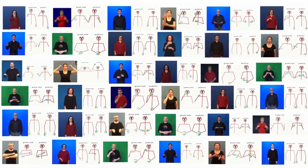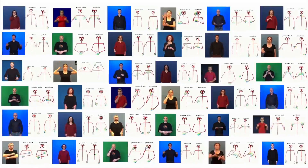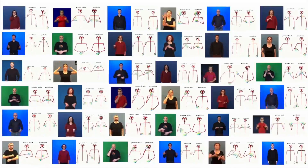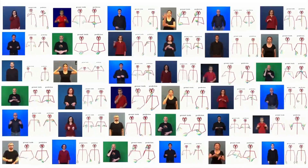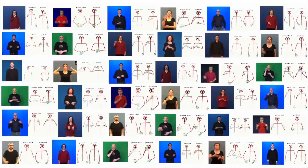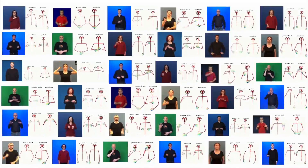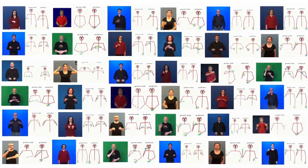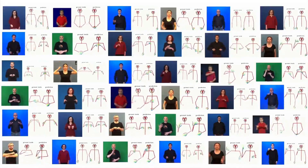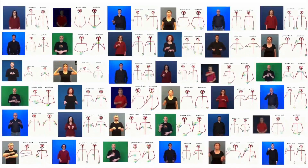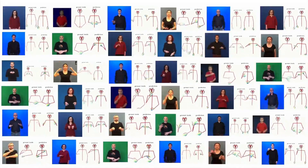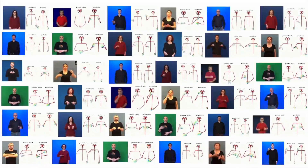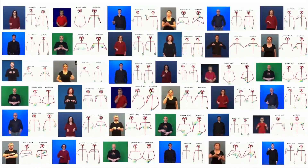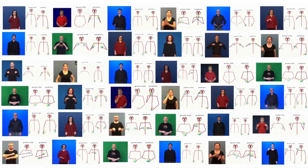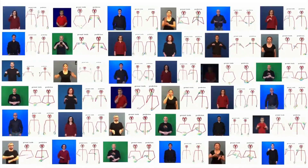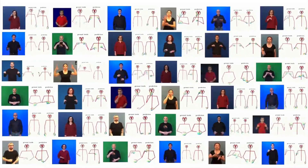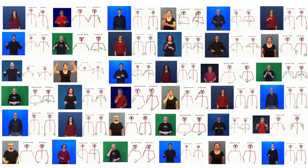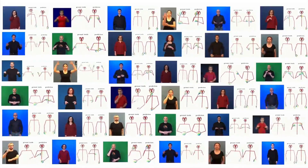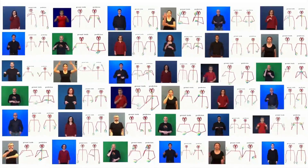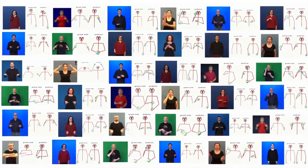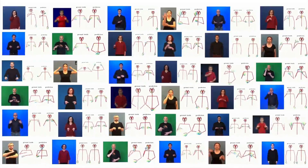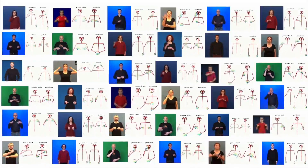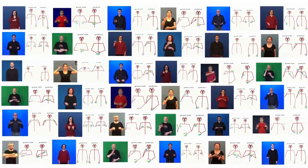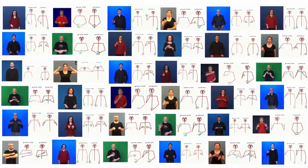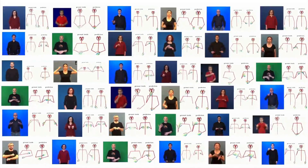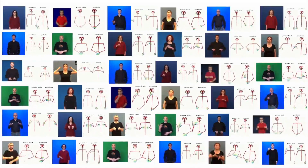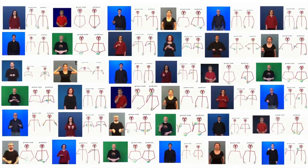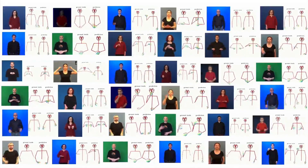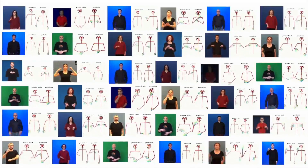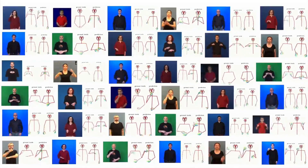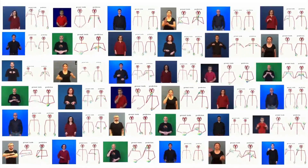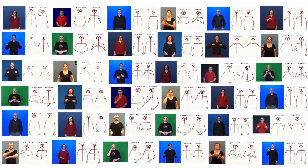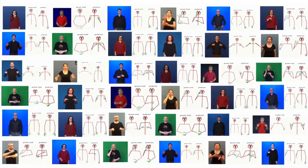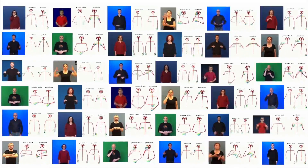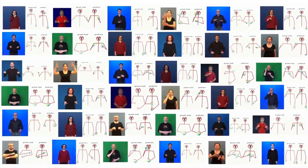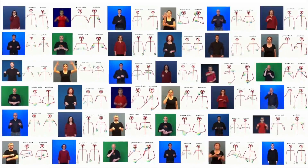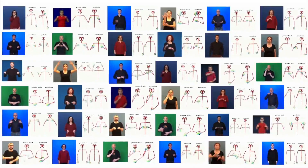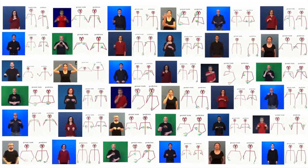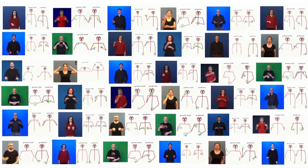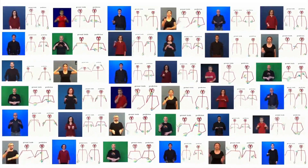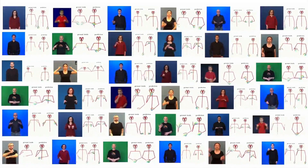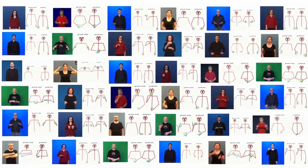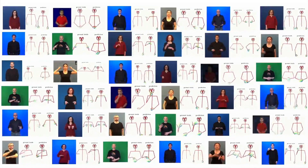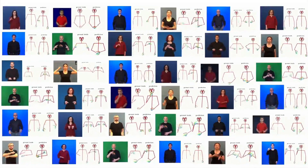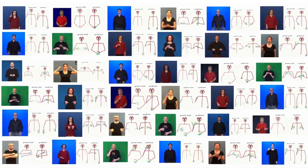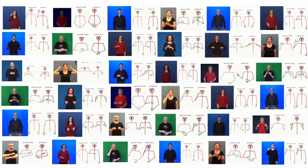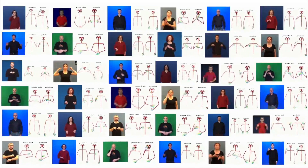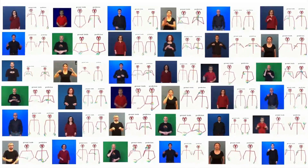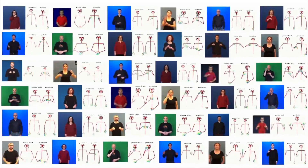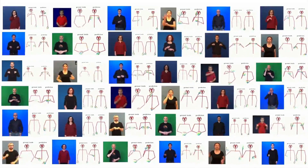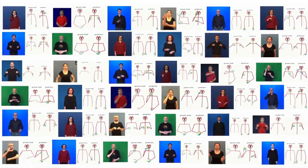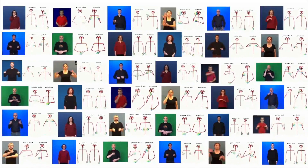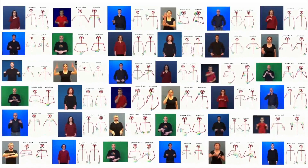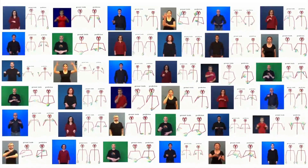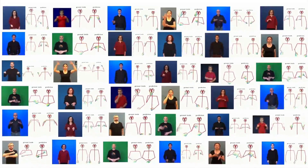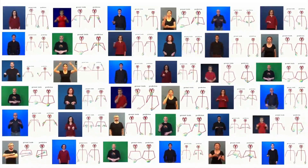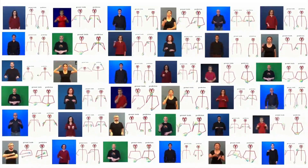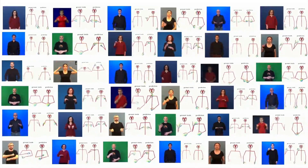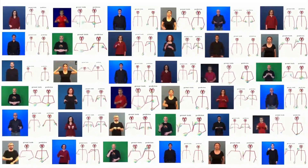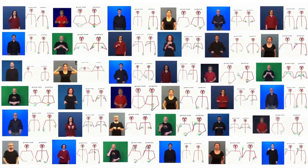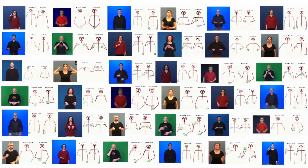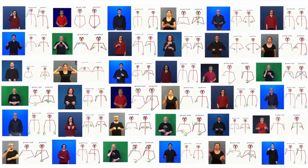communication between the hearing and hearing impaired communities. We know we will keep working to make it happen. Thank you.